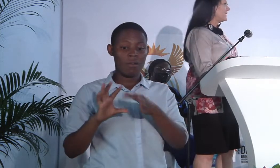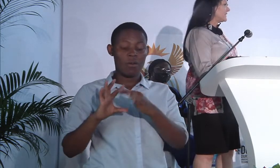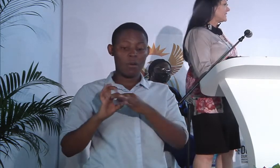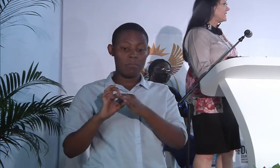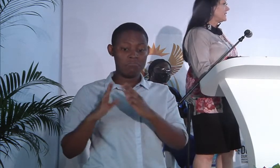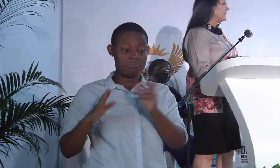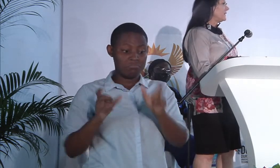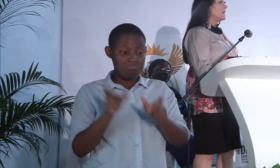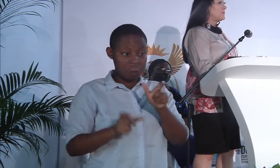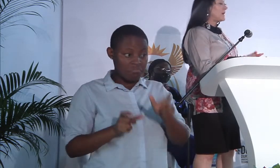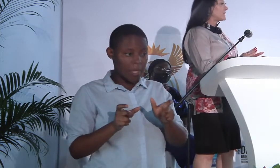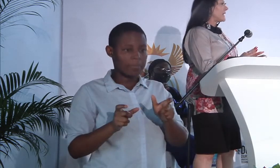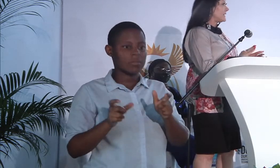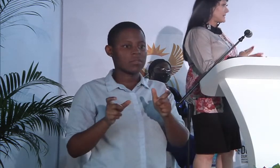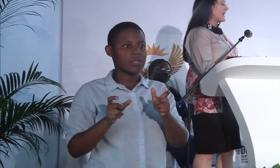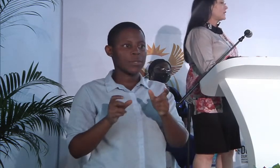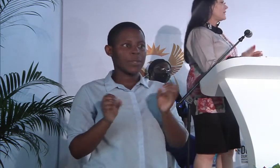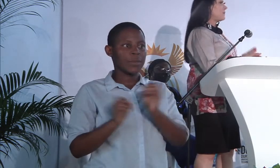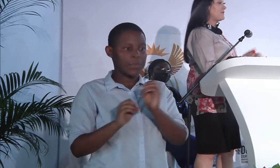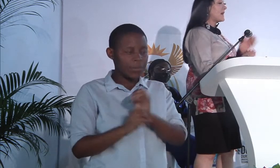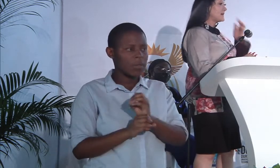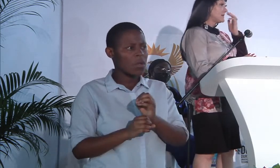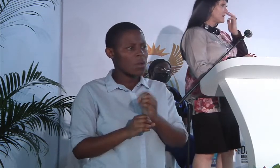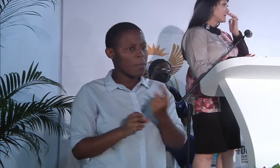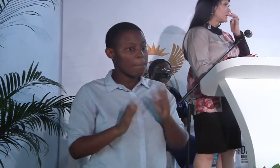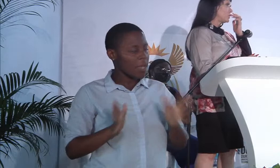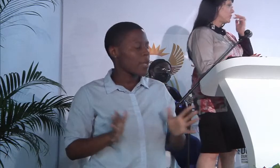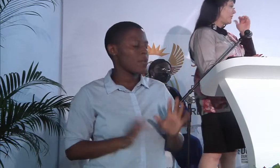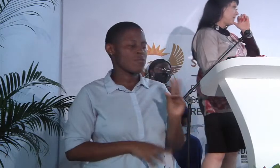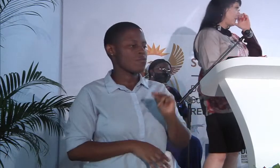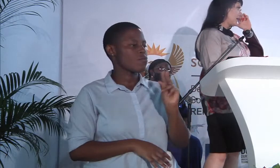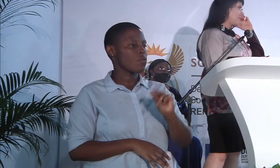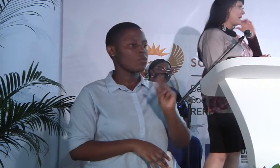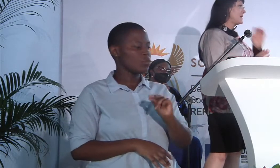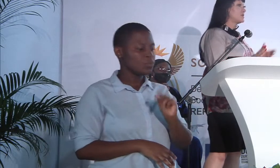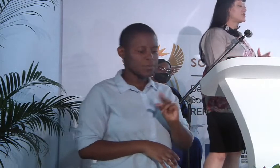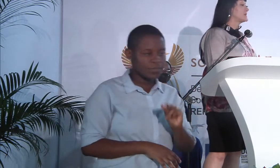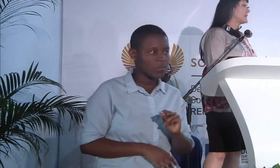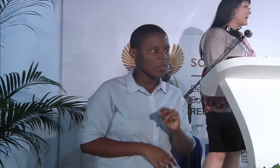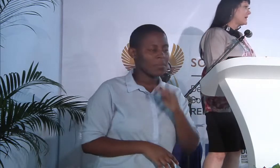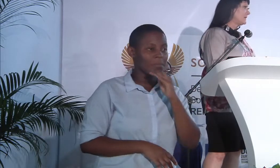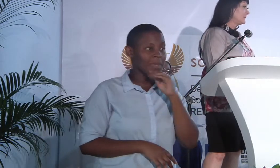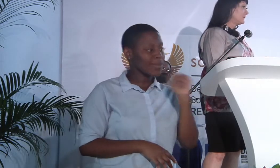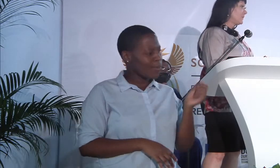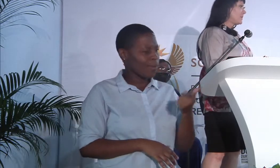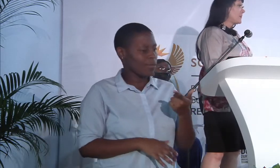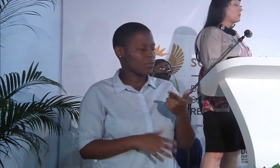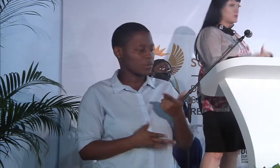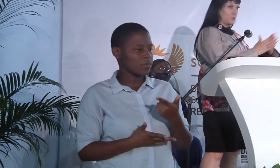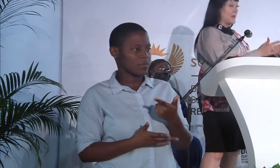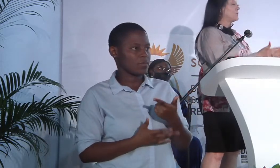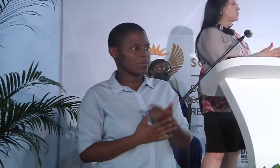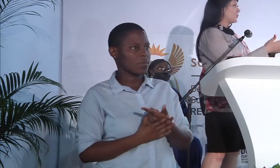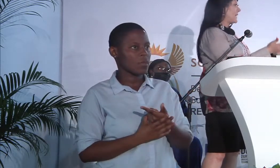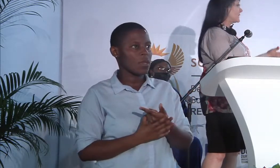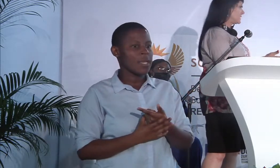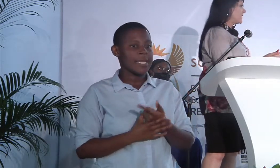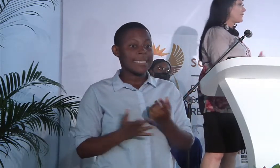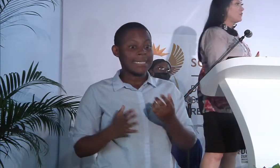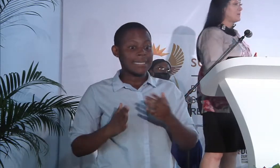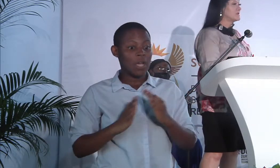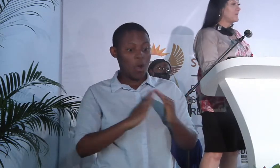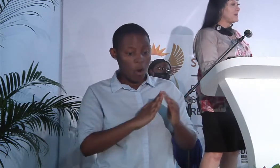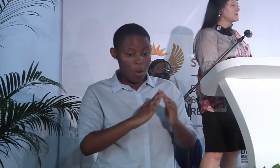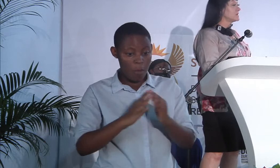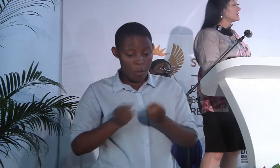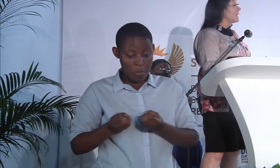caring city, but it is actually providing destitute people a place to stay, which will be our safe